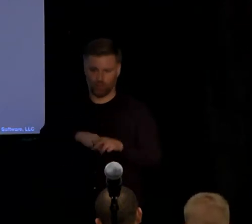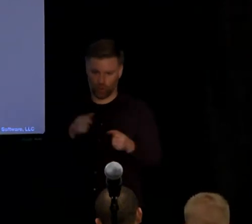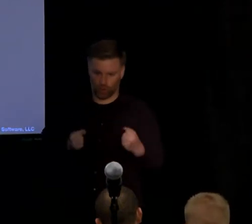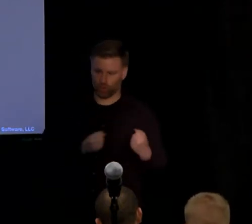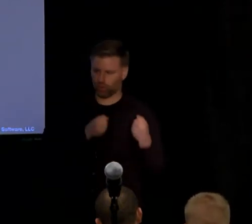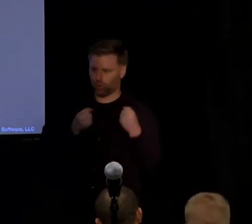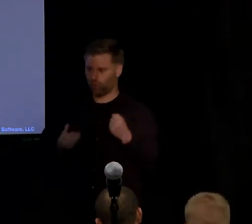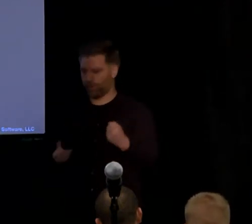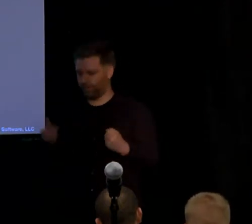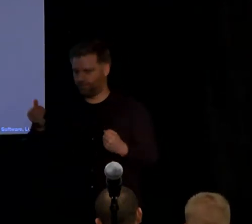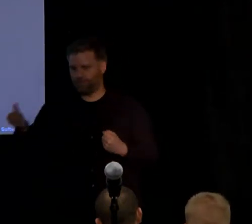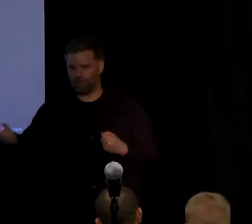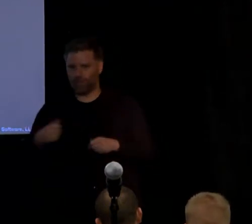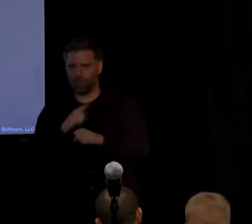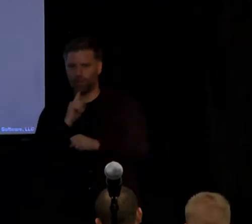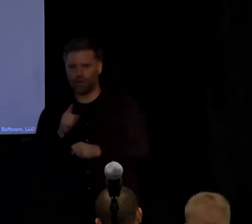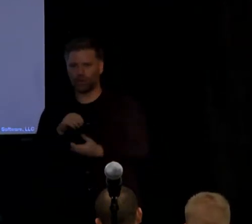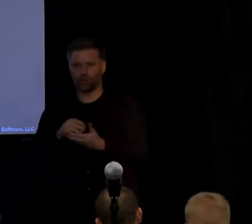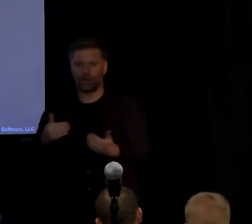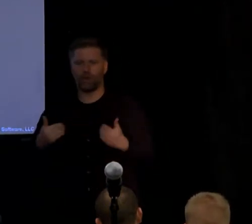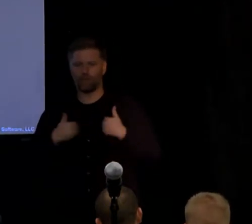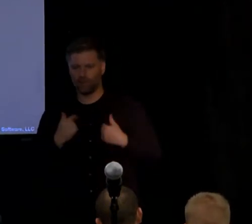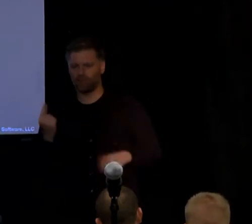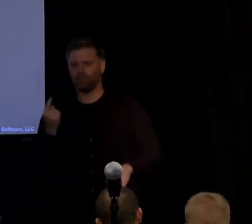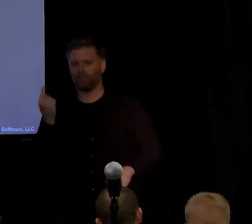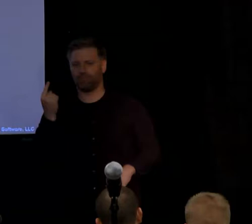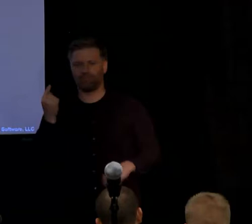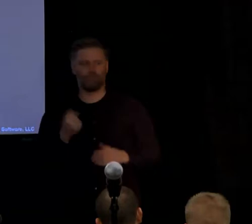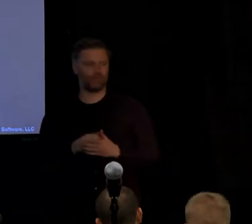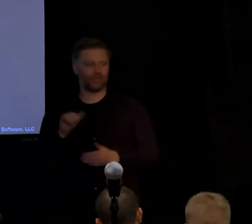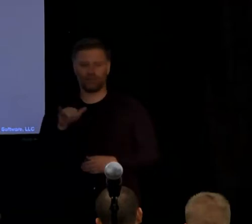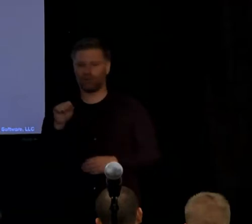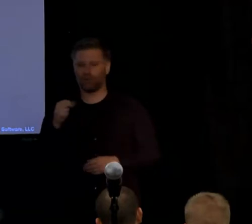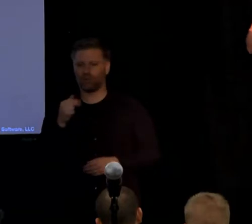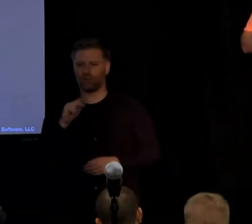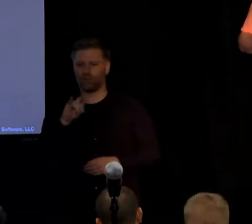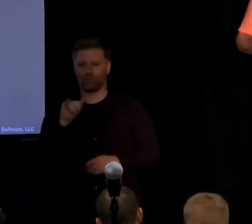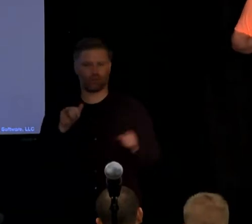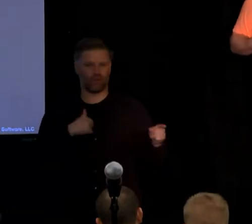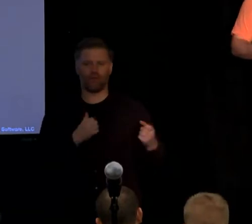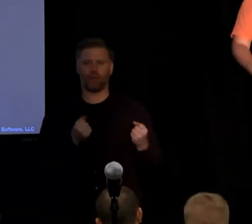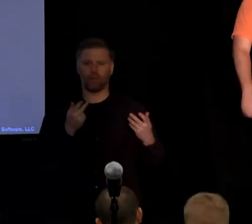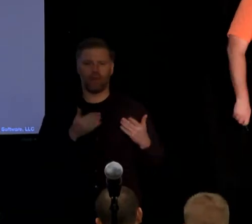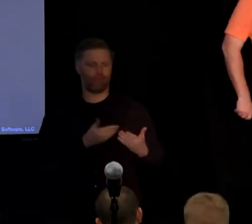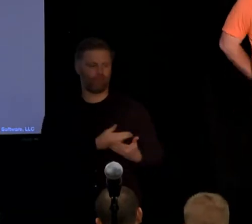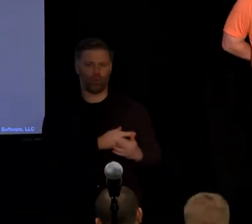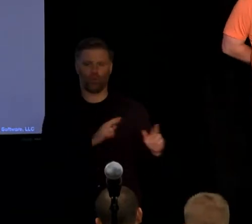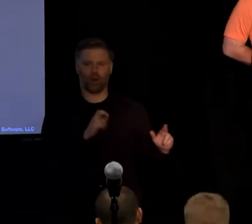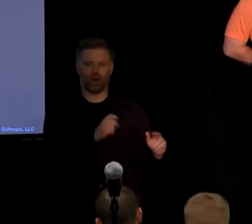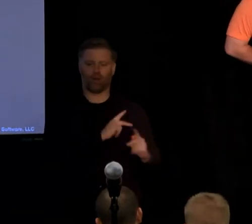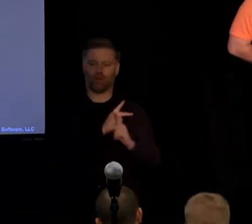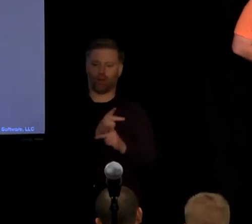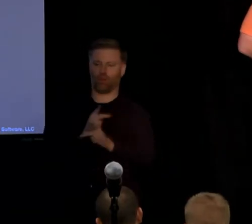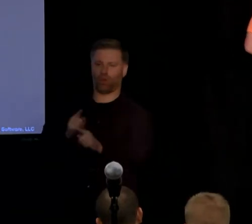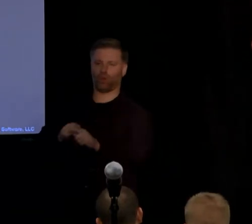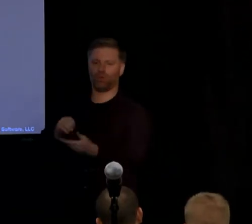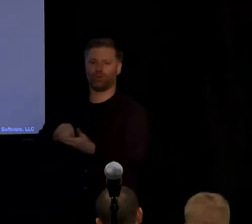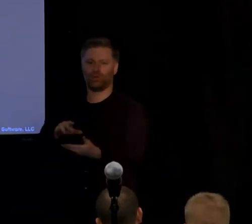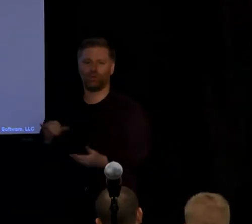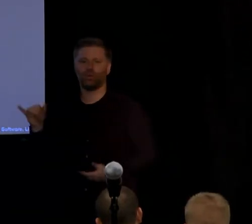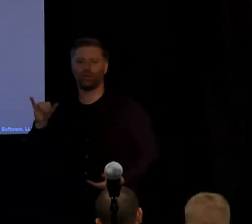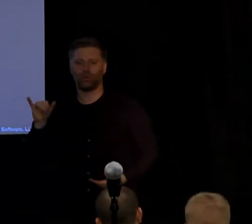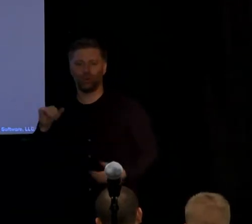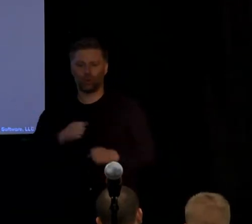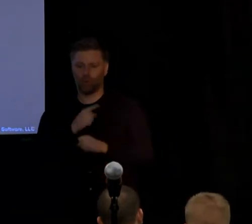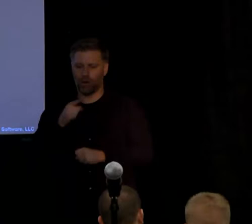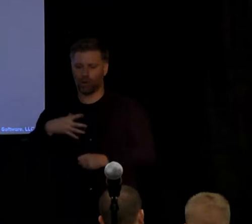the students' hands. Same story with Shakia. She's got so many loaners to give out to the students as well. So they're going home with